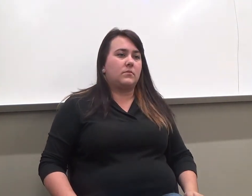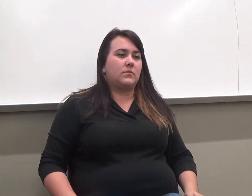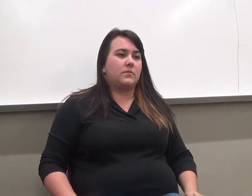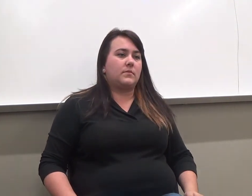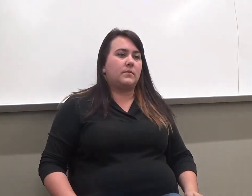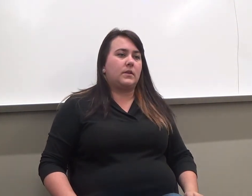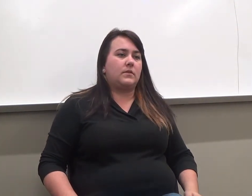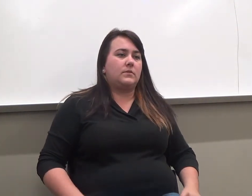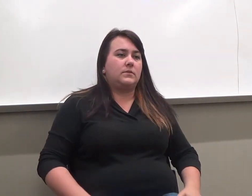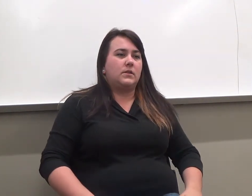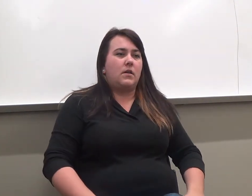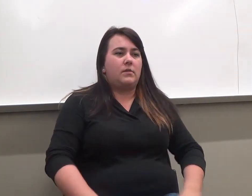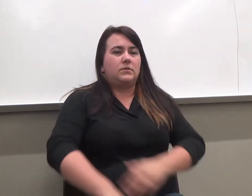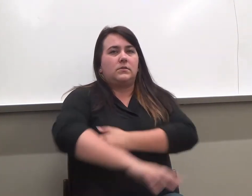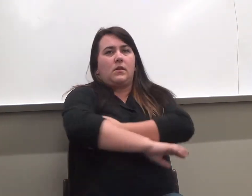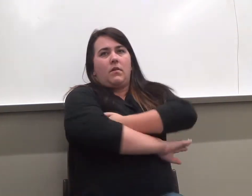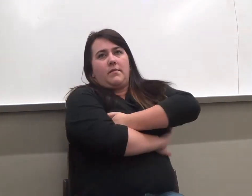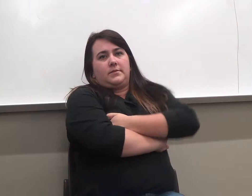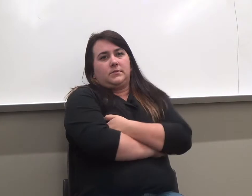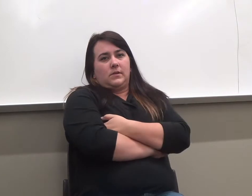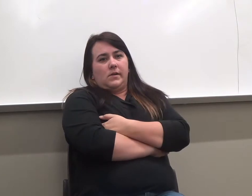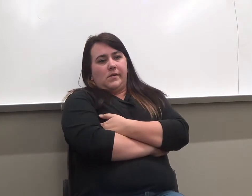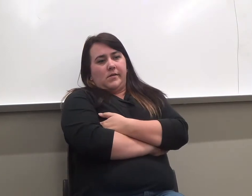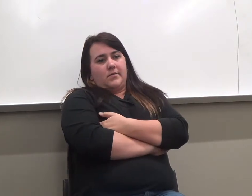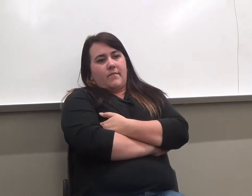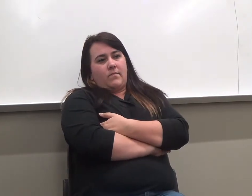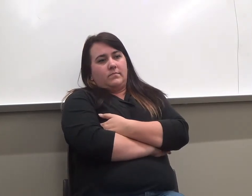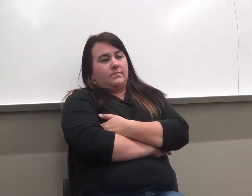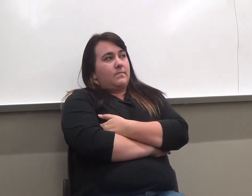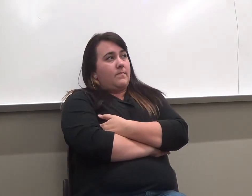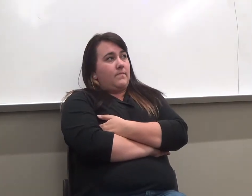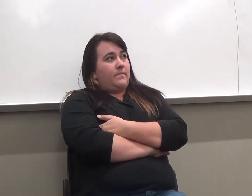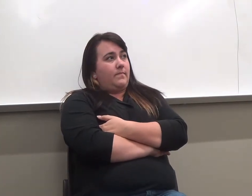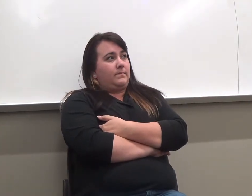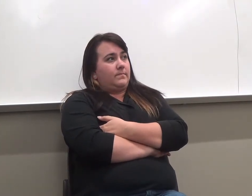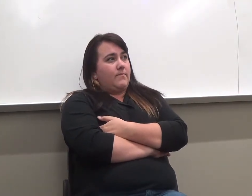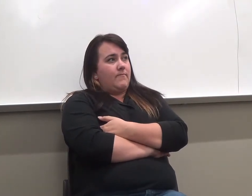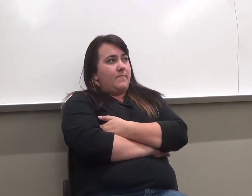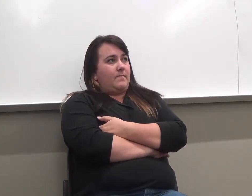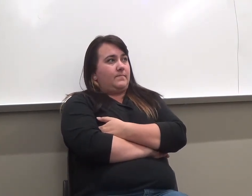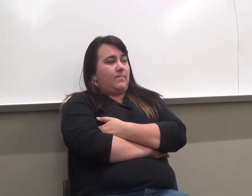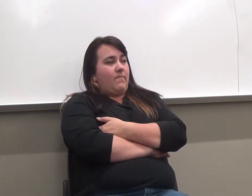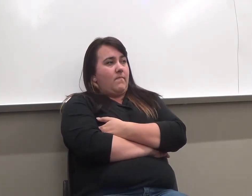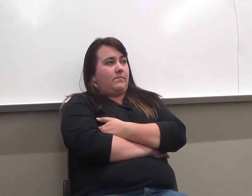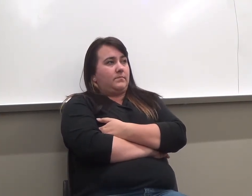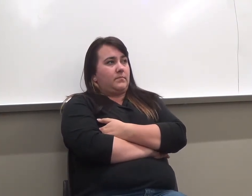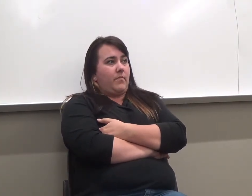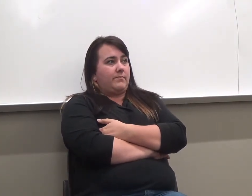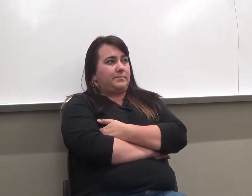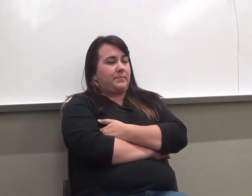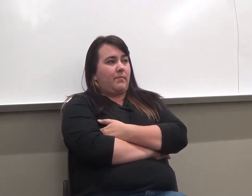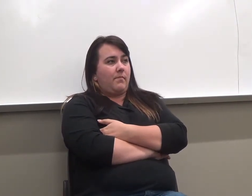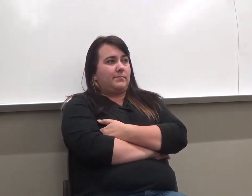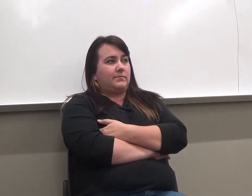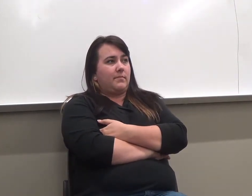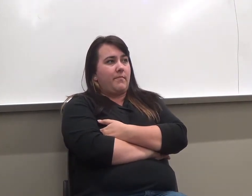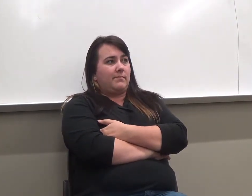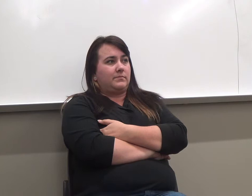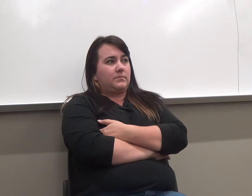Okay, let me look here. Okay, so put your name and the writer's name. You should be able to tell the topic